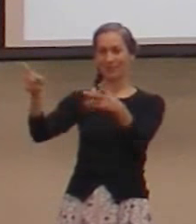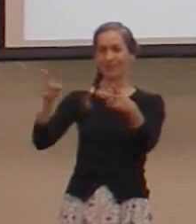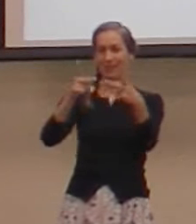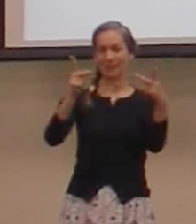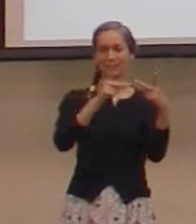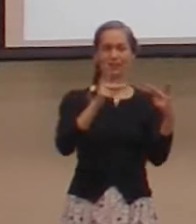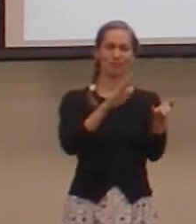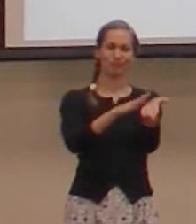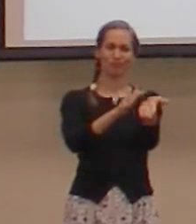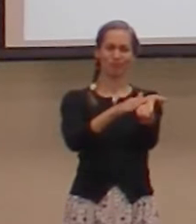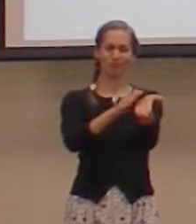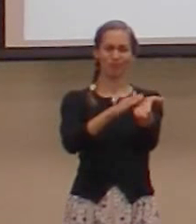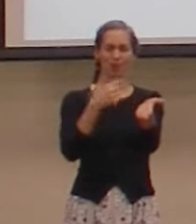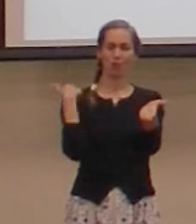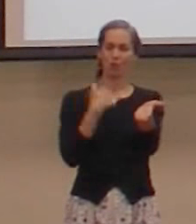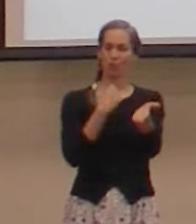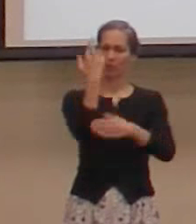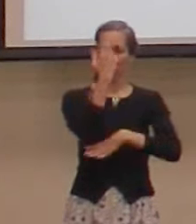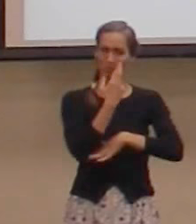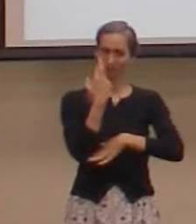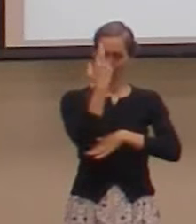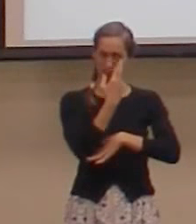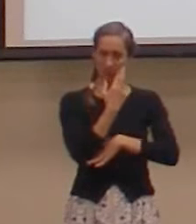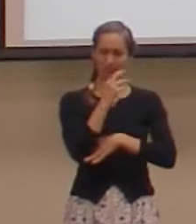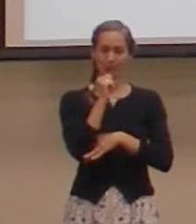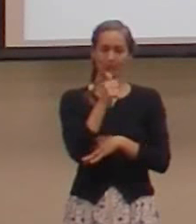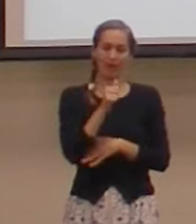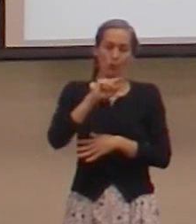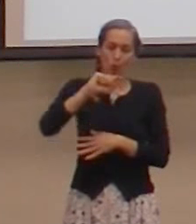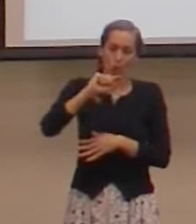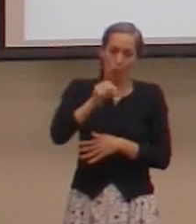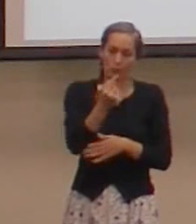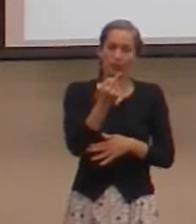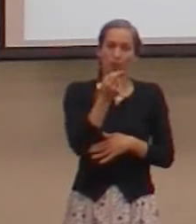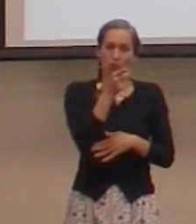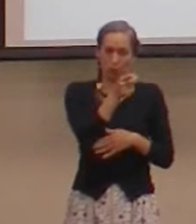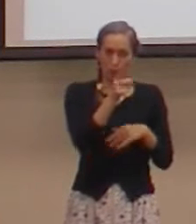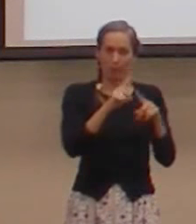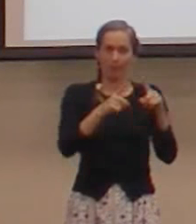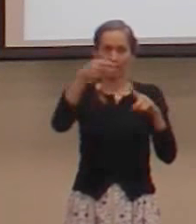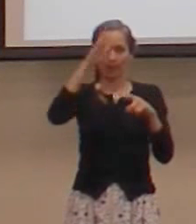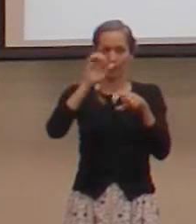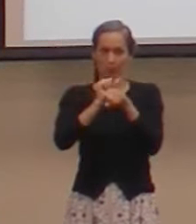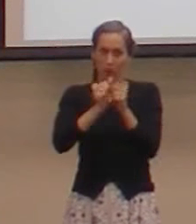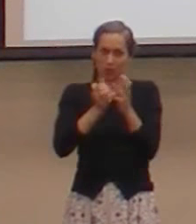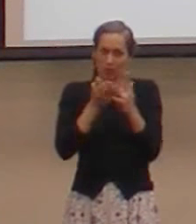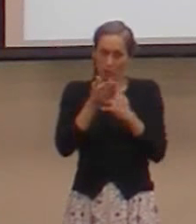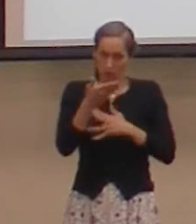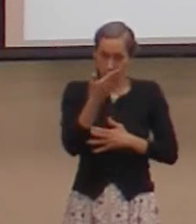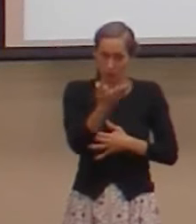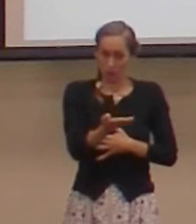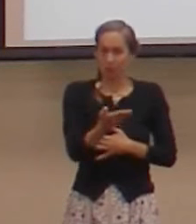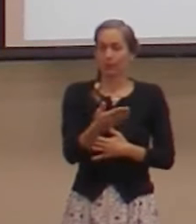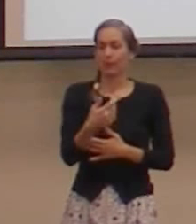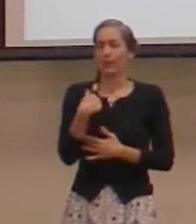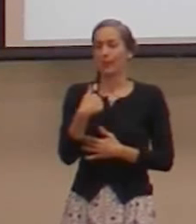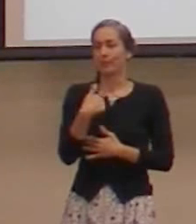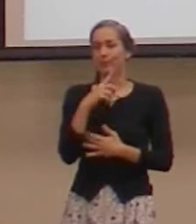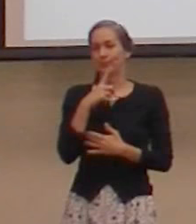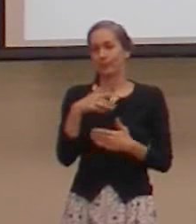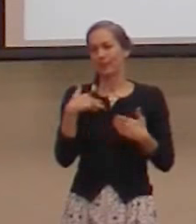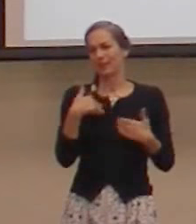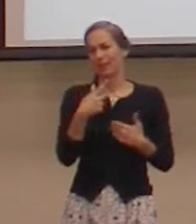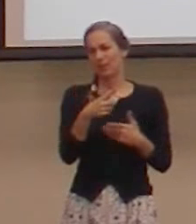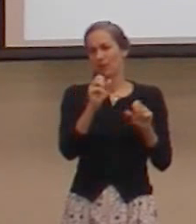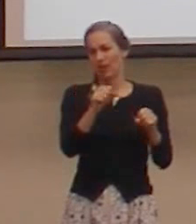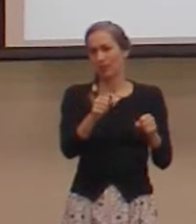and realize that it wasn't just you, but it was God working through you. And so I'm really glad that you're able to